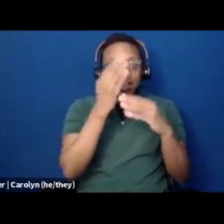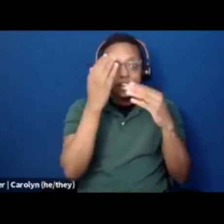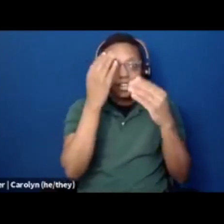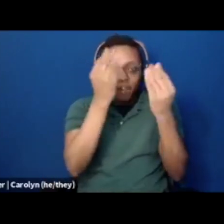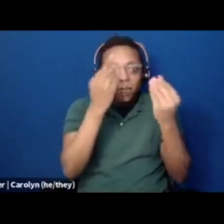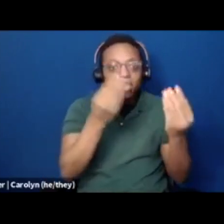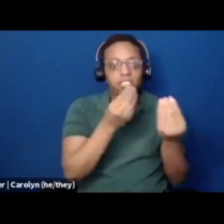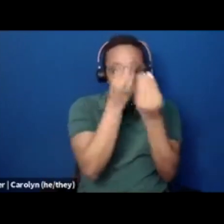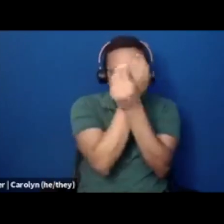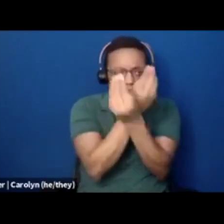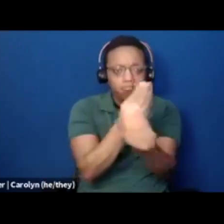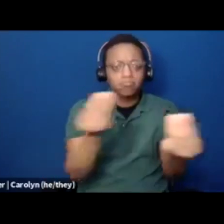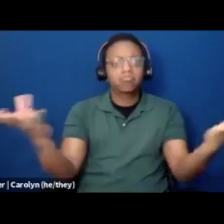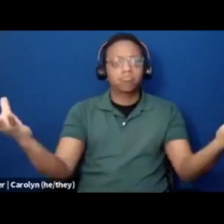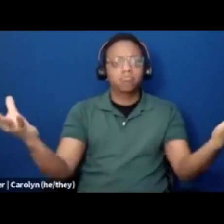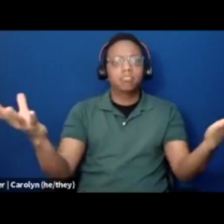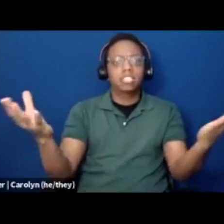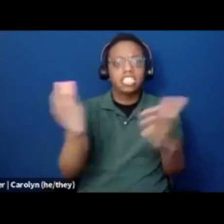So